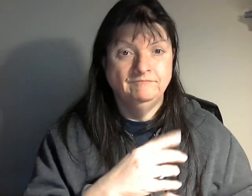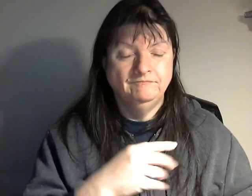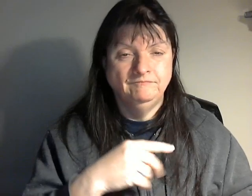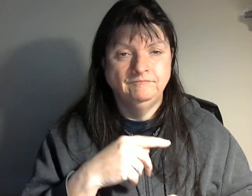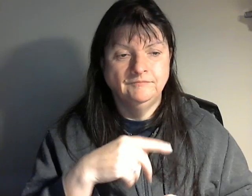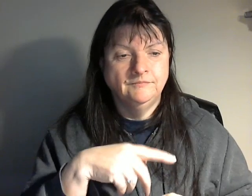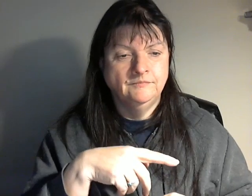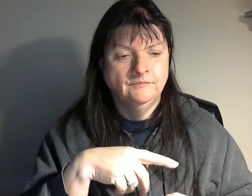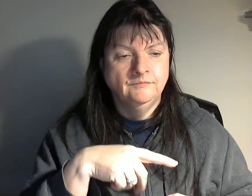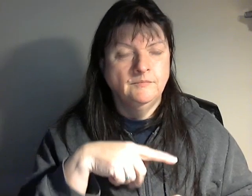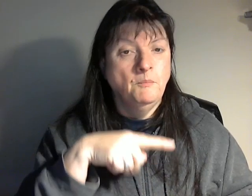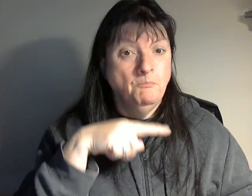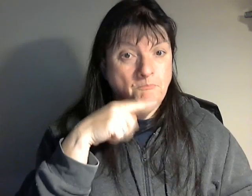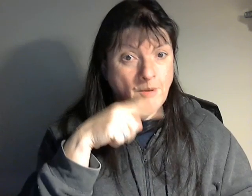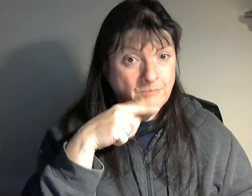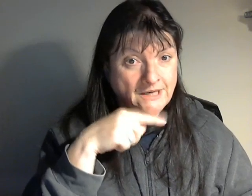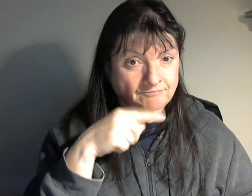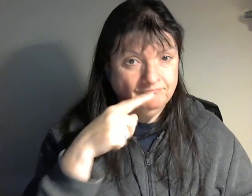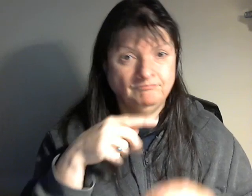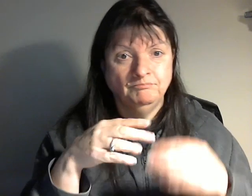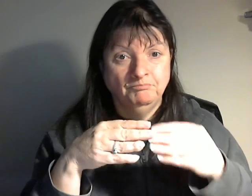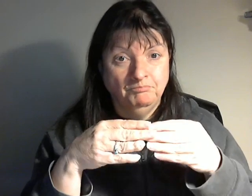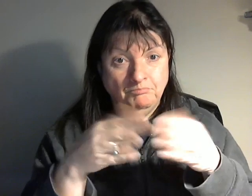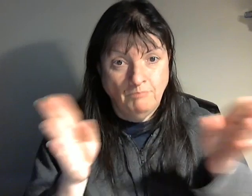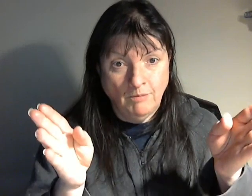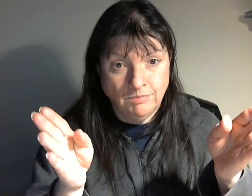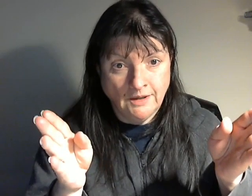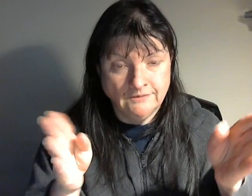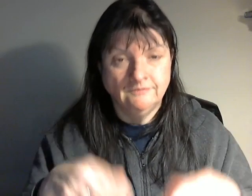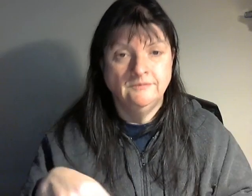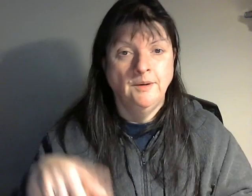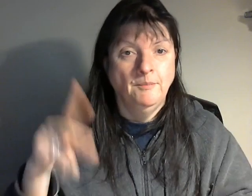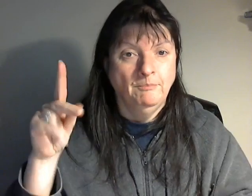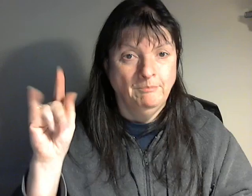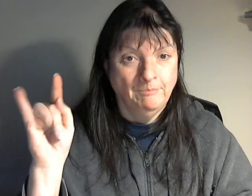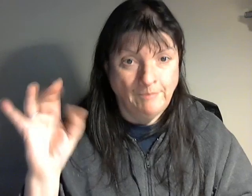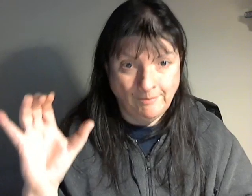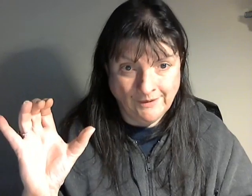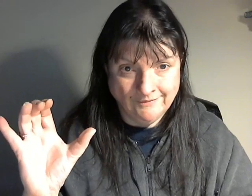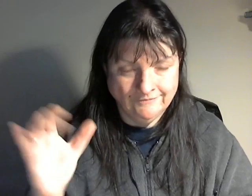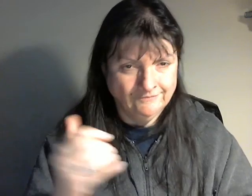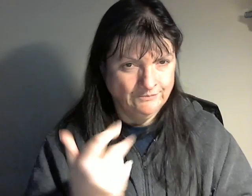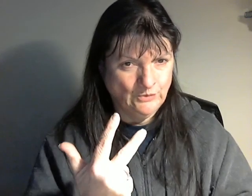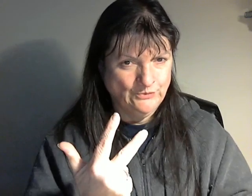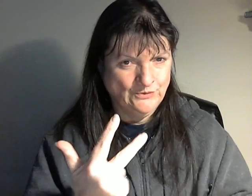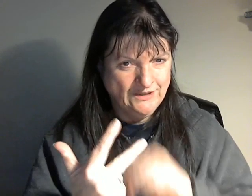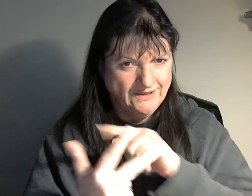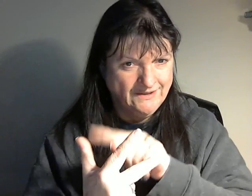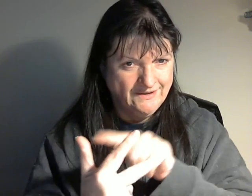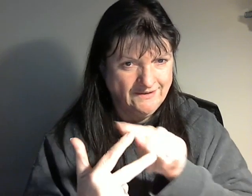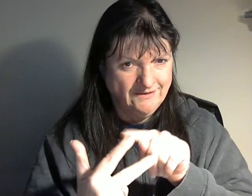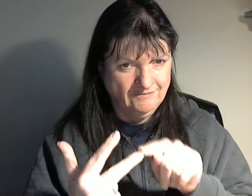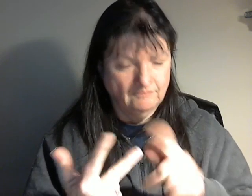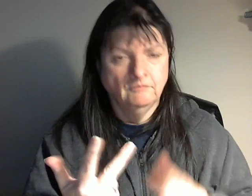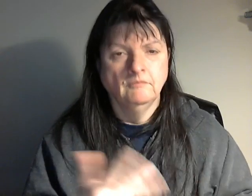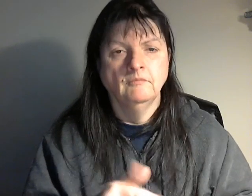sometimes it's just fun You are the main attraction, your story must be told You are a